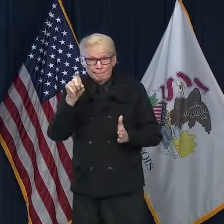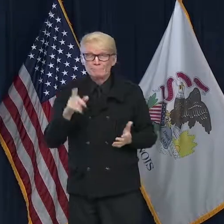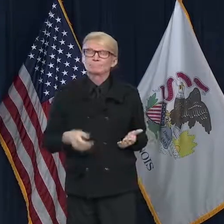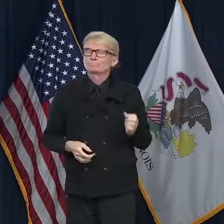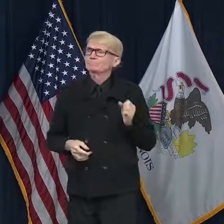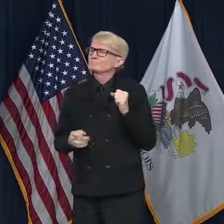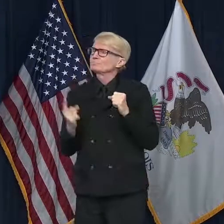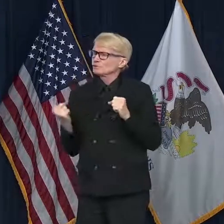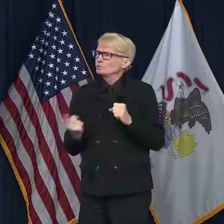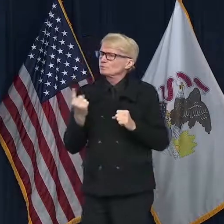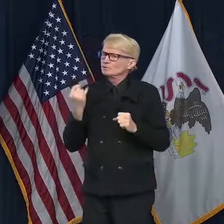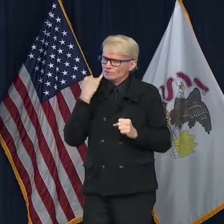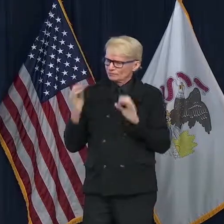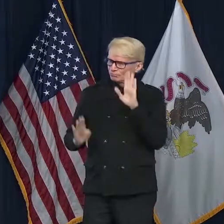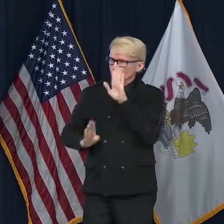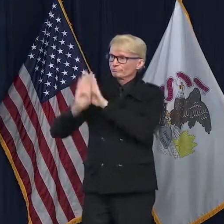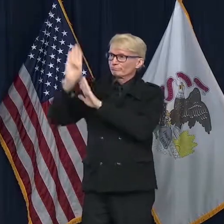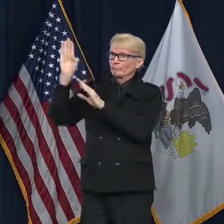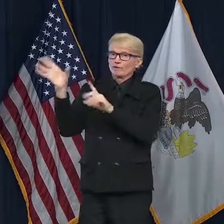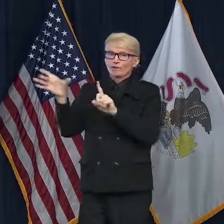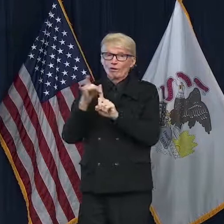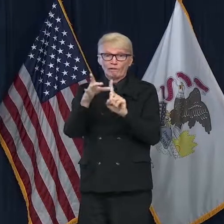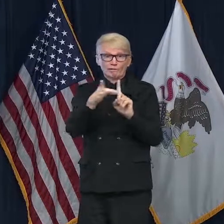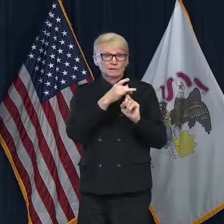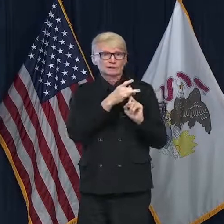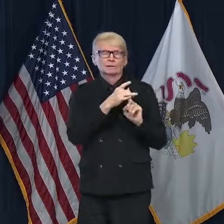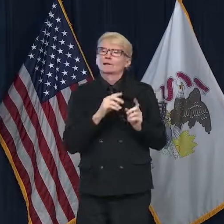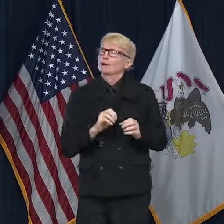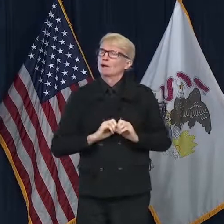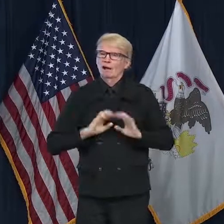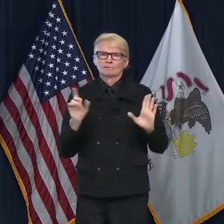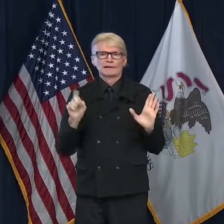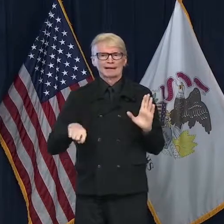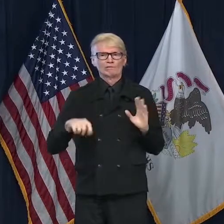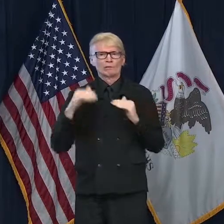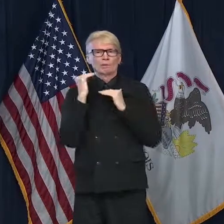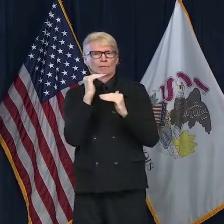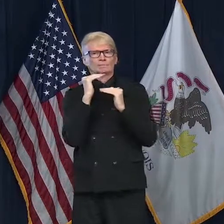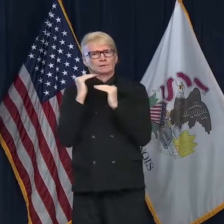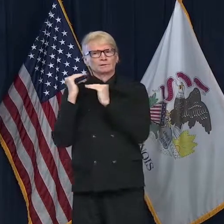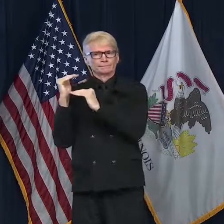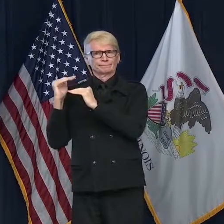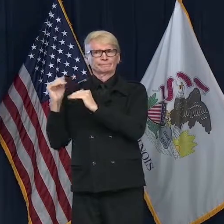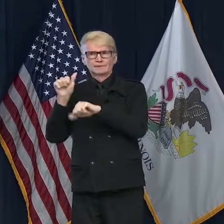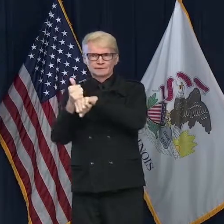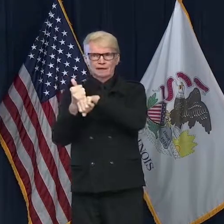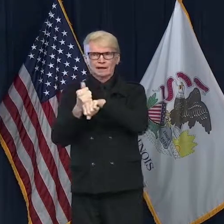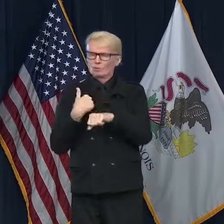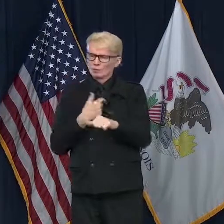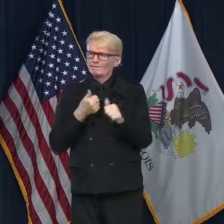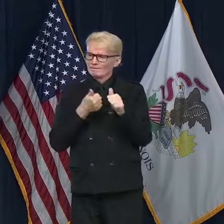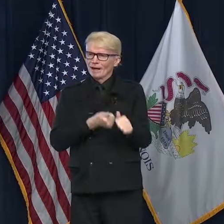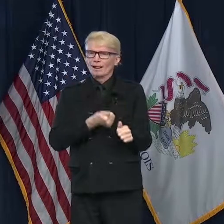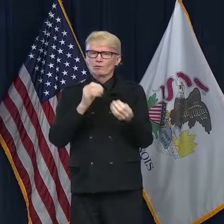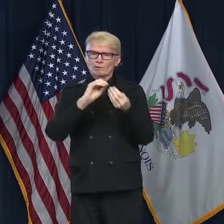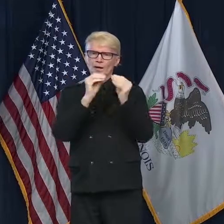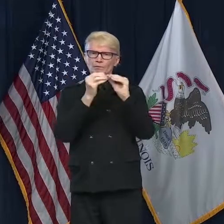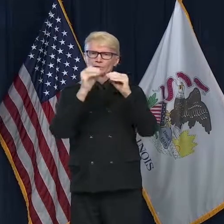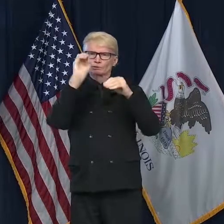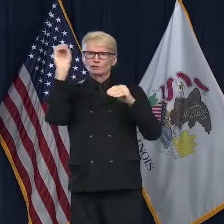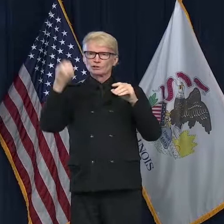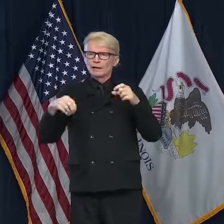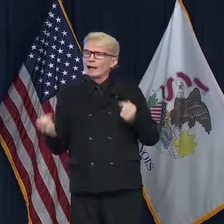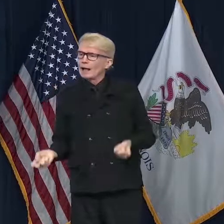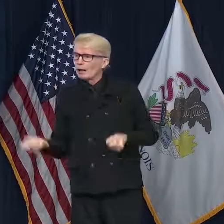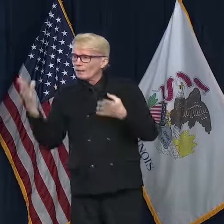see resurgences, that we're going to have to bring back mitigations. That's always been the case. We set metrics for that purpose, to